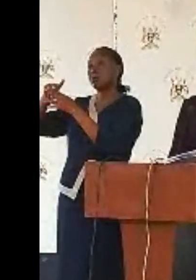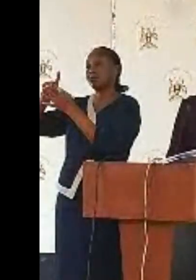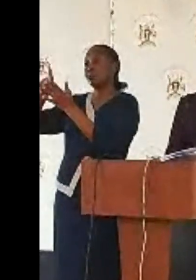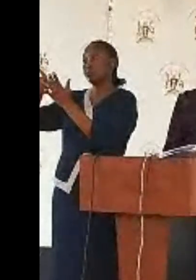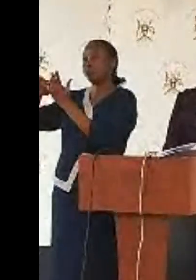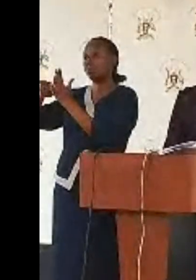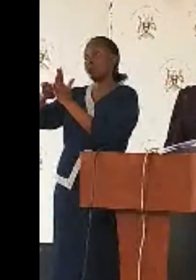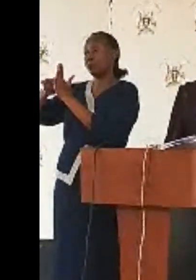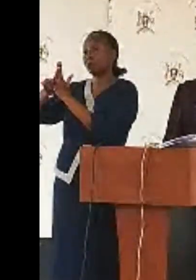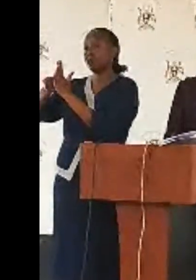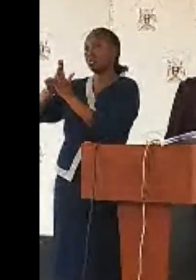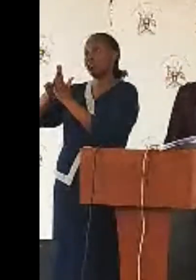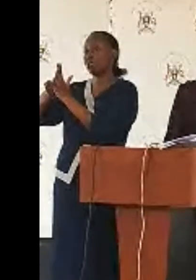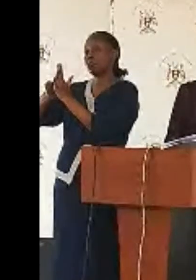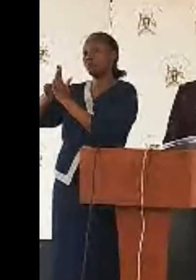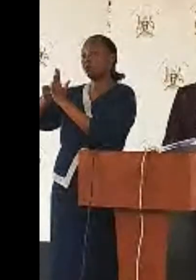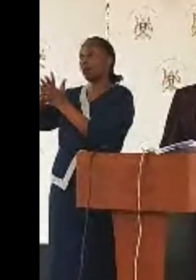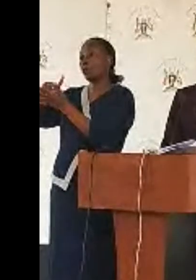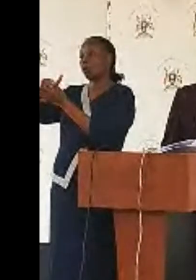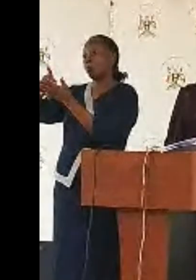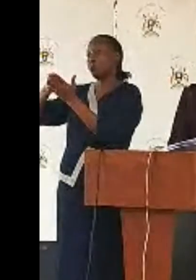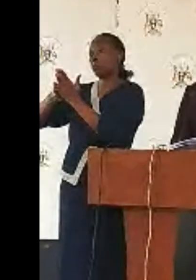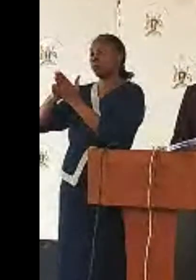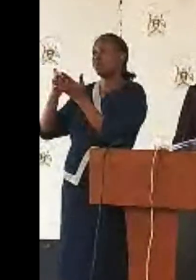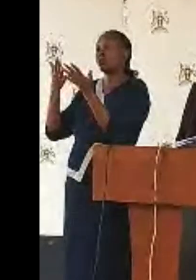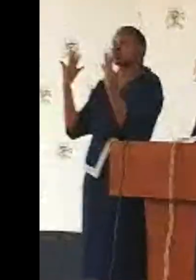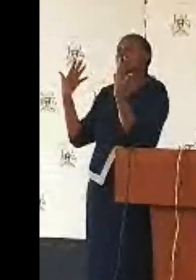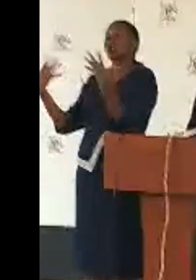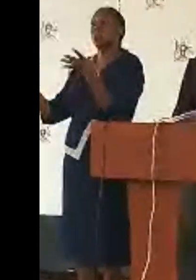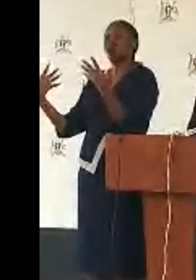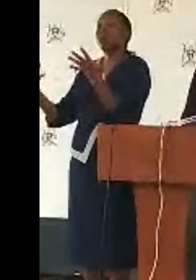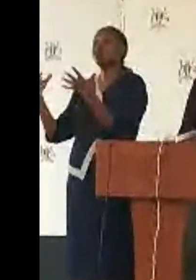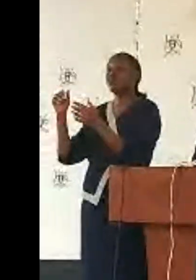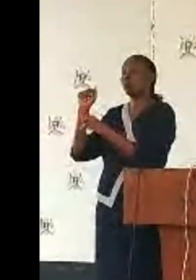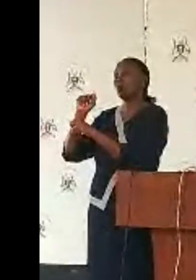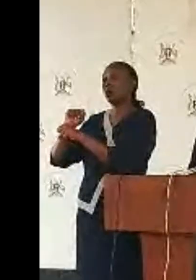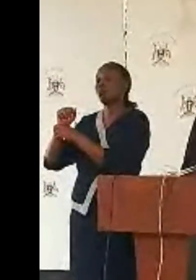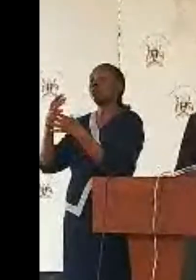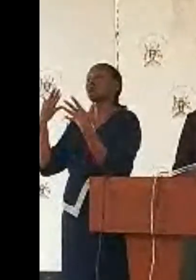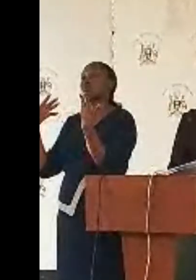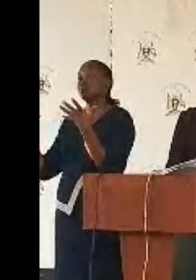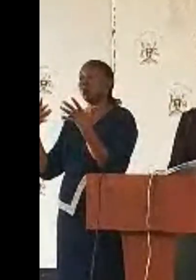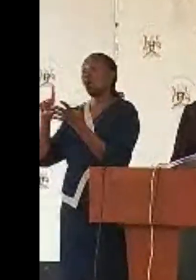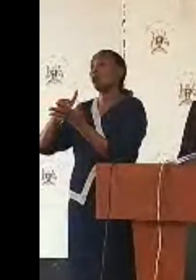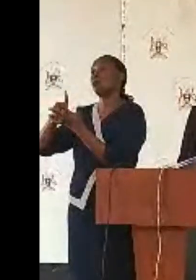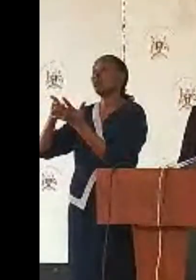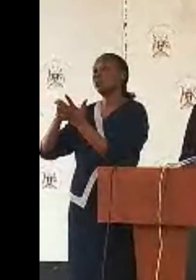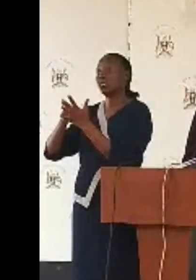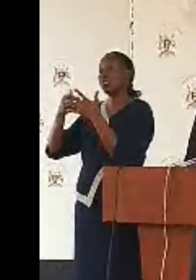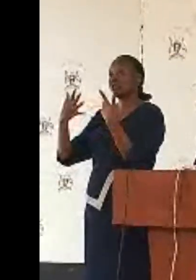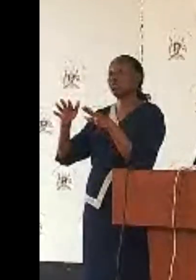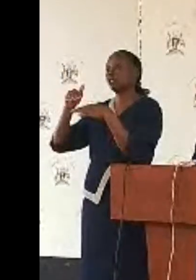project oba bakola omulimu guli gwe bakozesa emikono gyabwe oba kuwaayo mu UNEB.